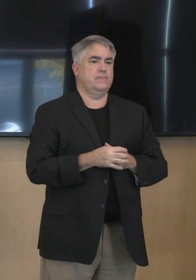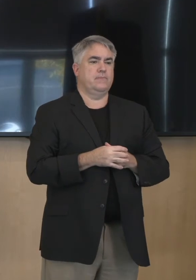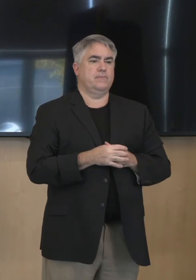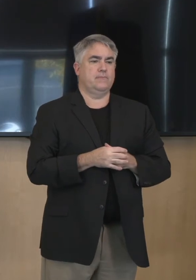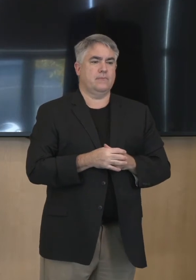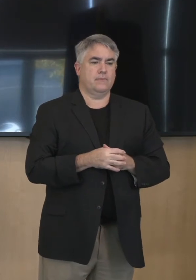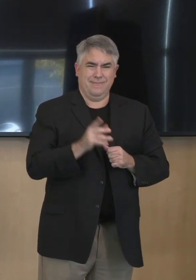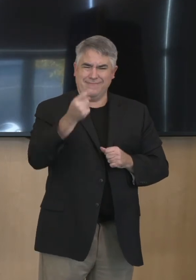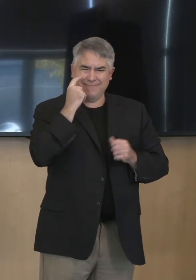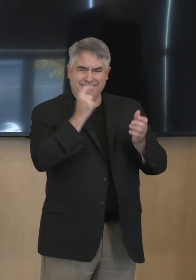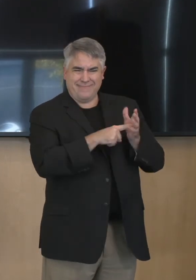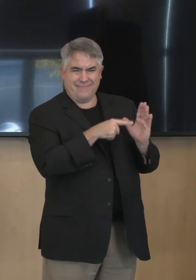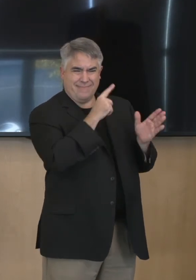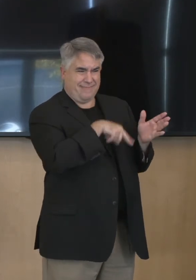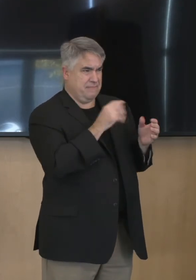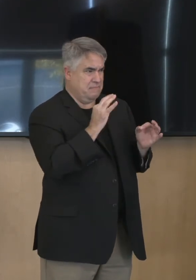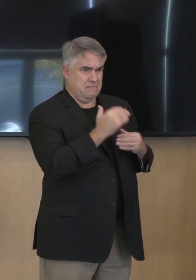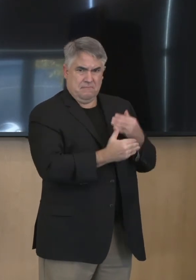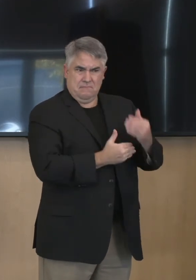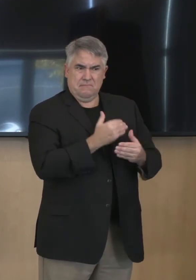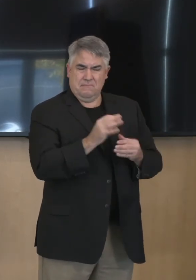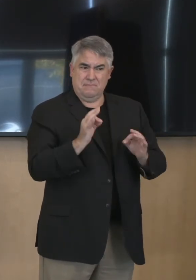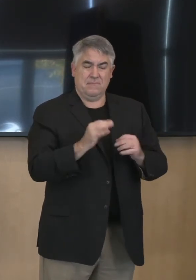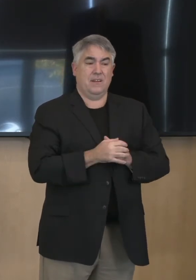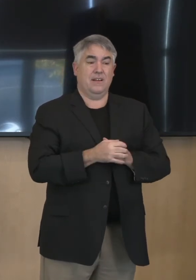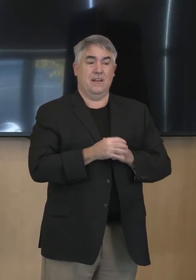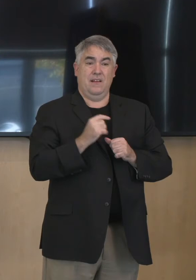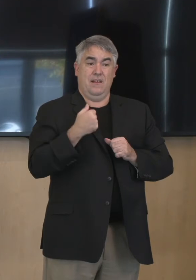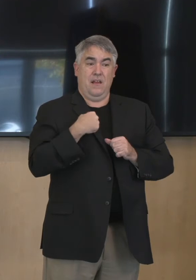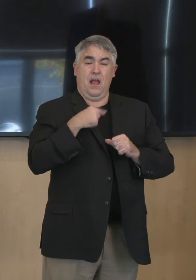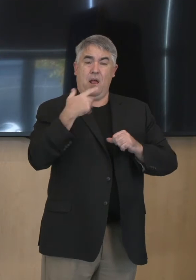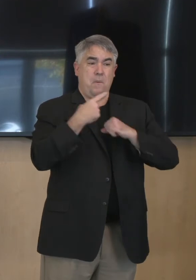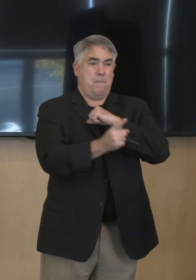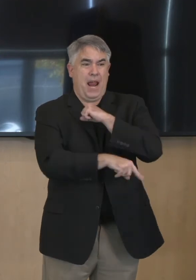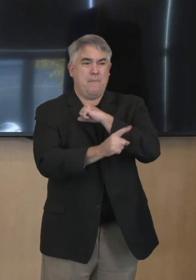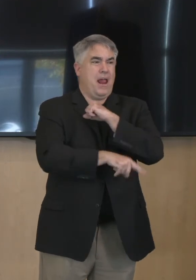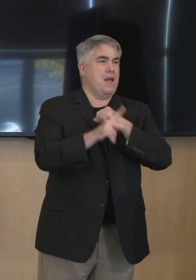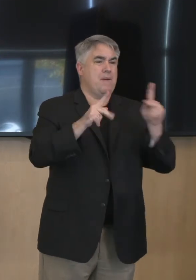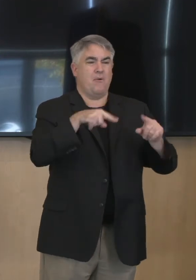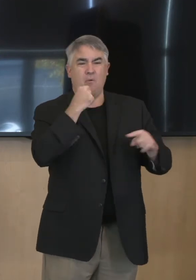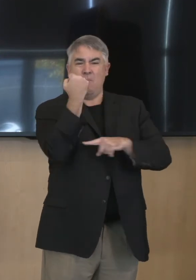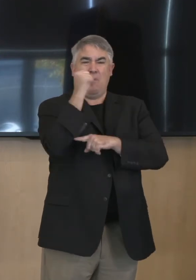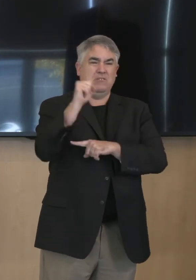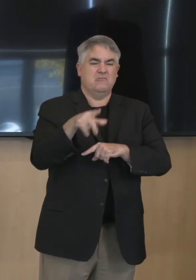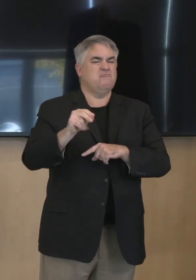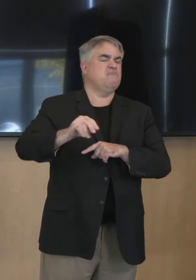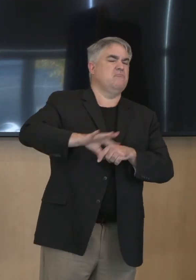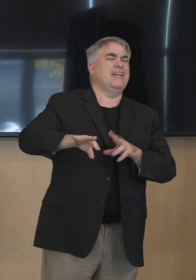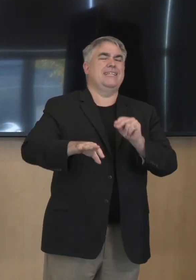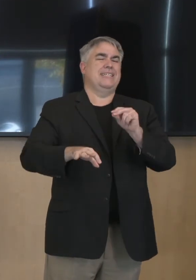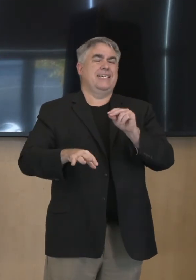orders. There is no desire to be punitive, but the people who pay the price for individuals that are blatantly defying the public health